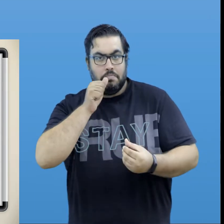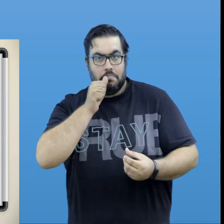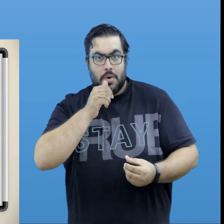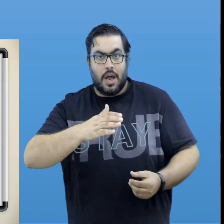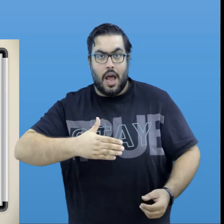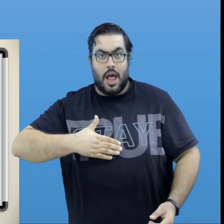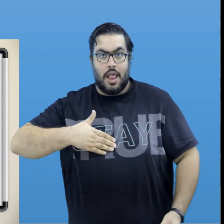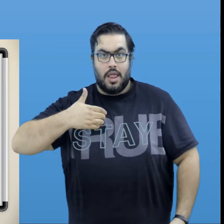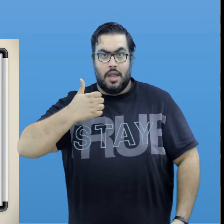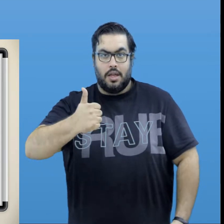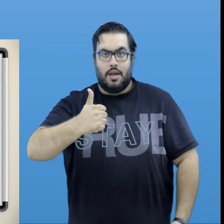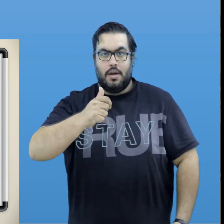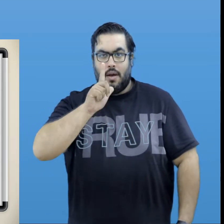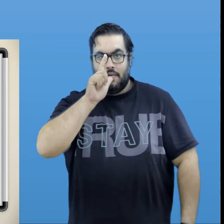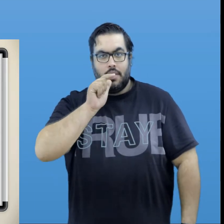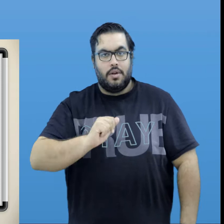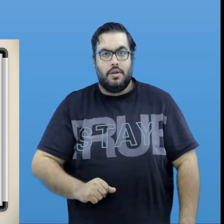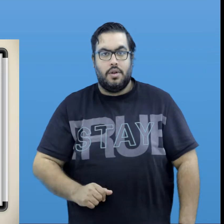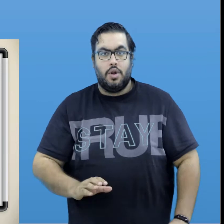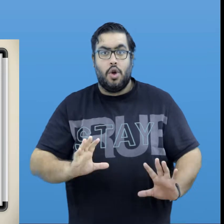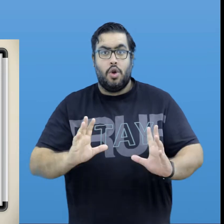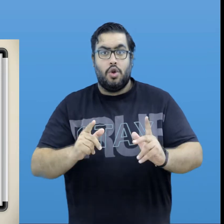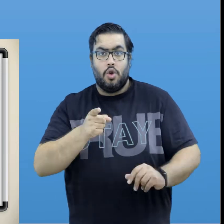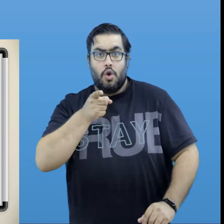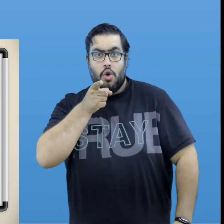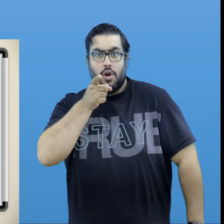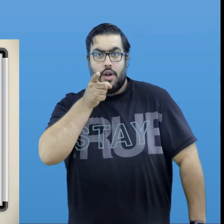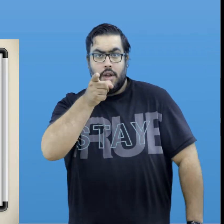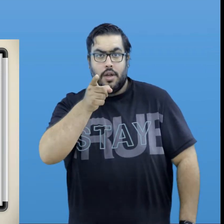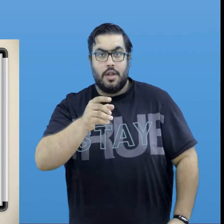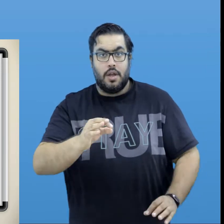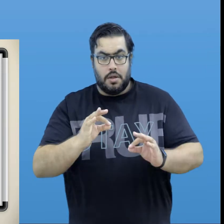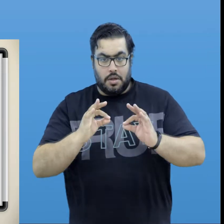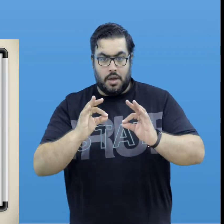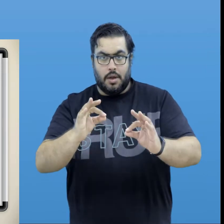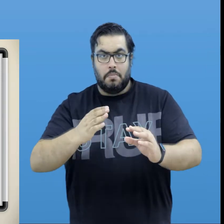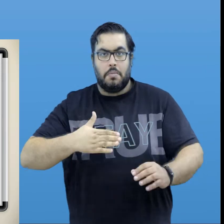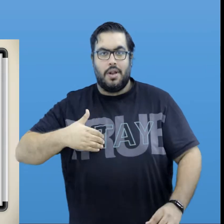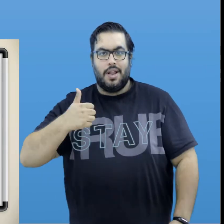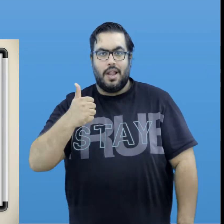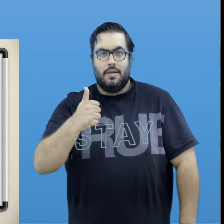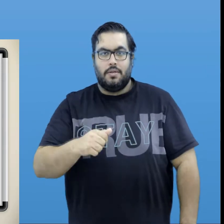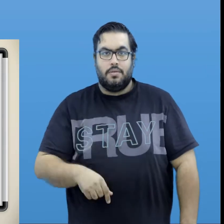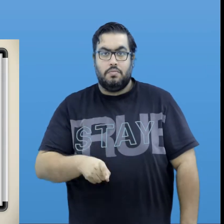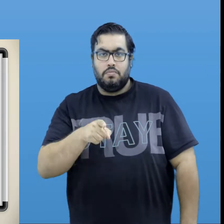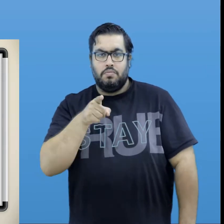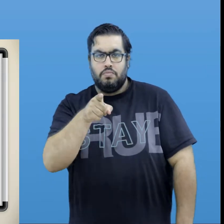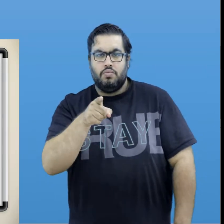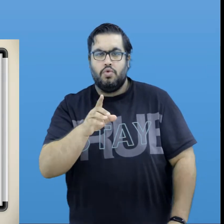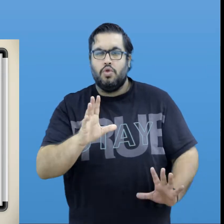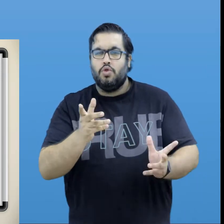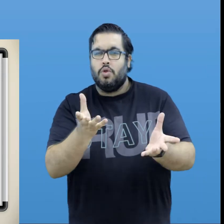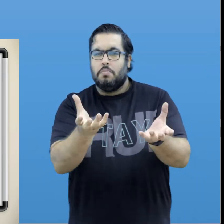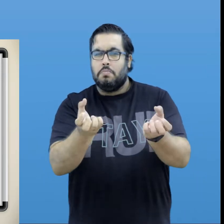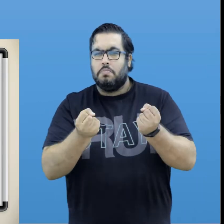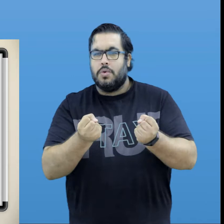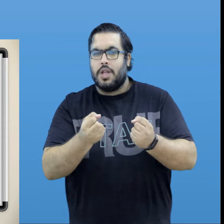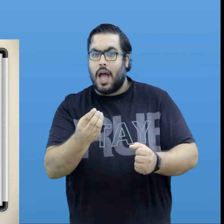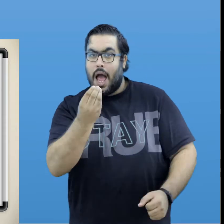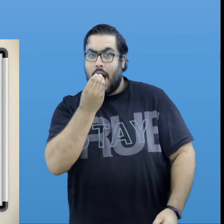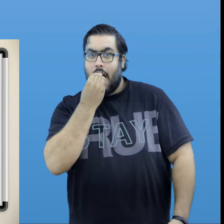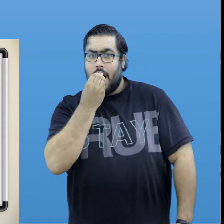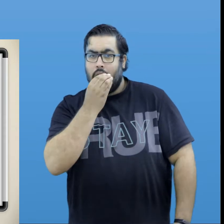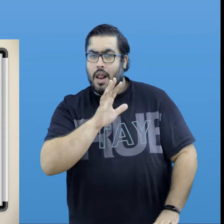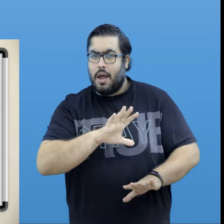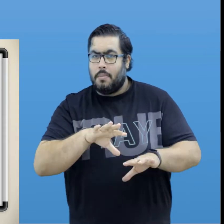is a shortened text written in your own words. Pay attention to in your own words.